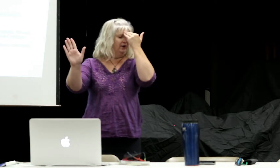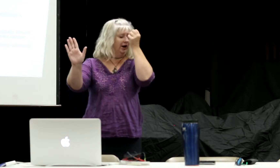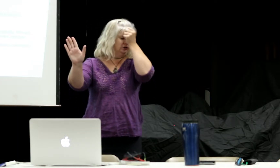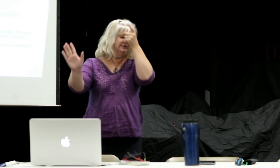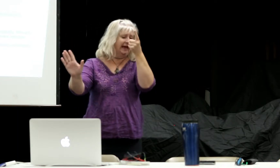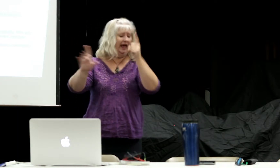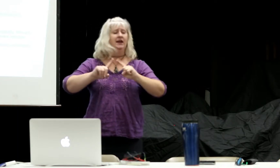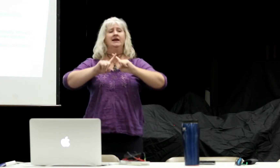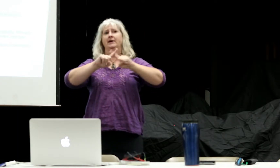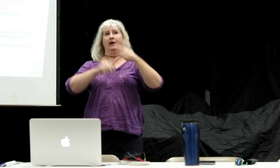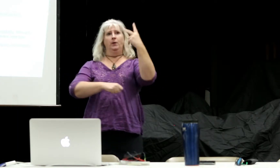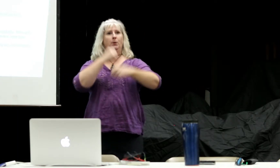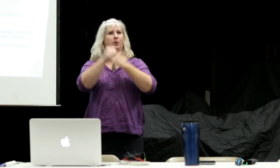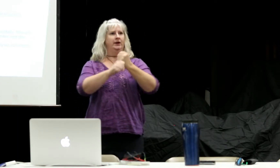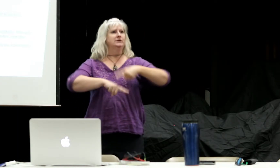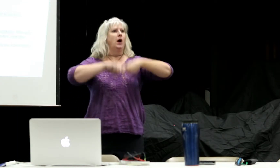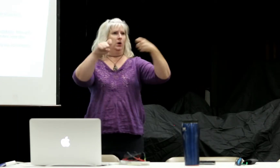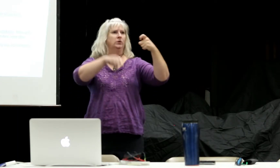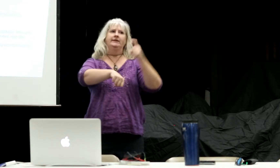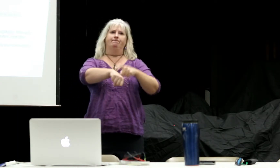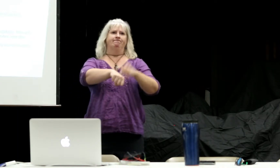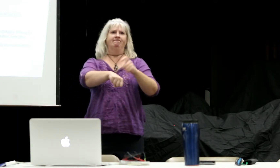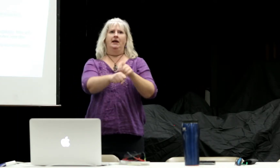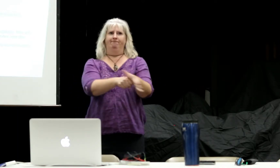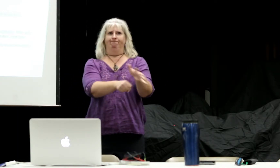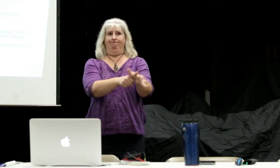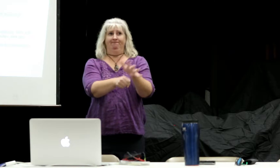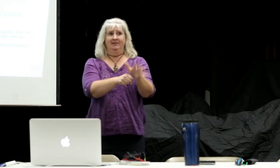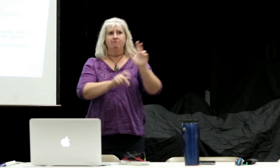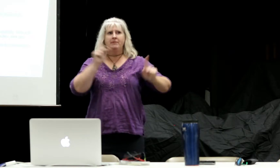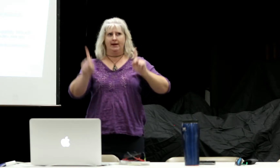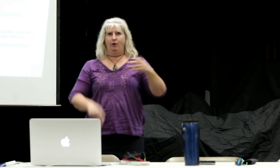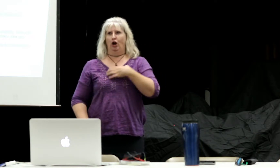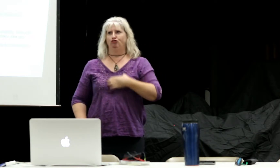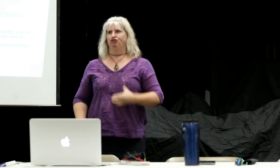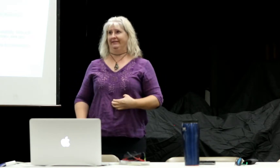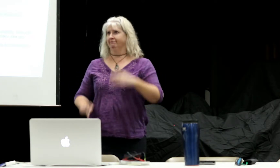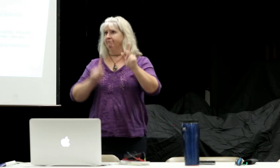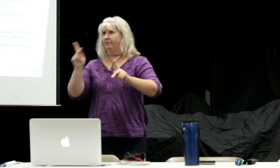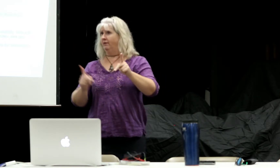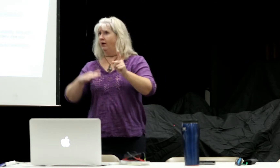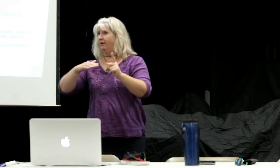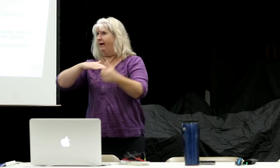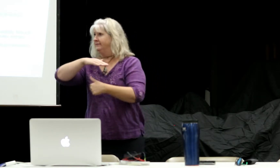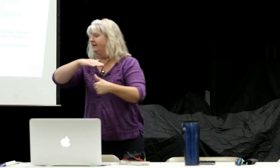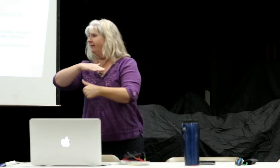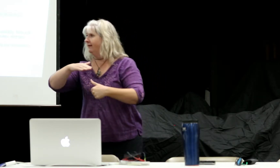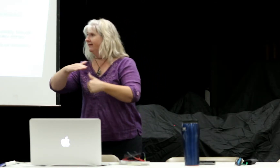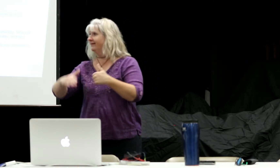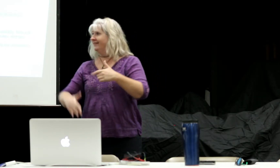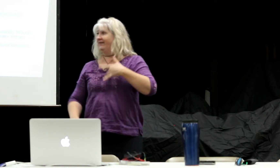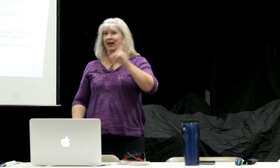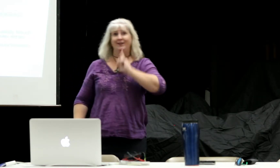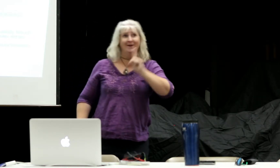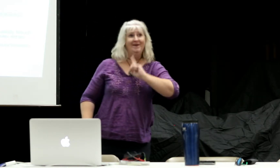that because of COVID, things are different, but we did not have it for 2 years, and it is time to have another in-person event. People